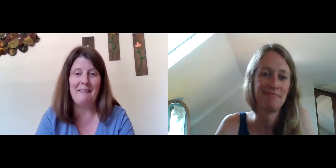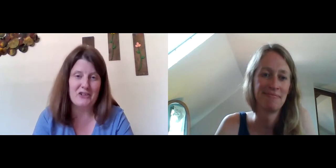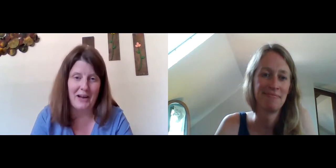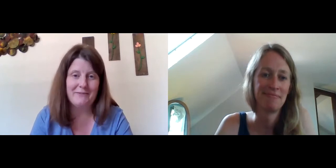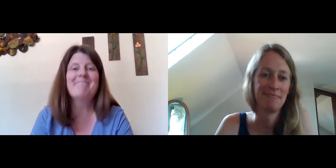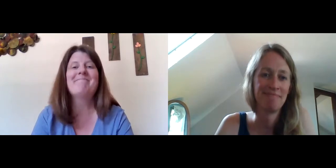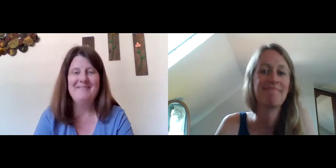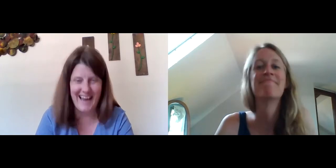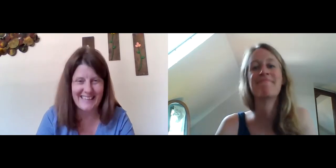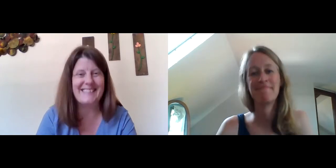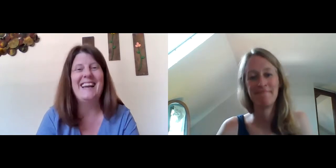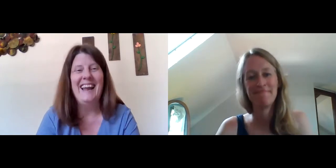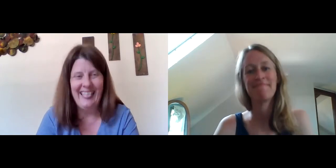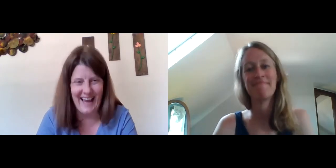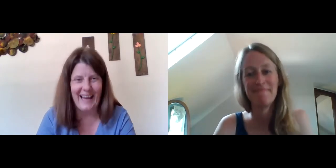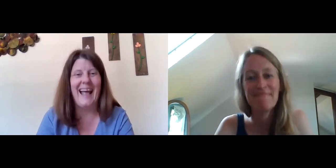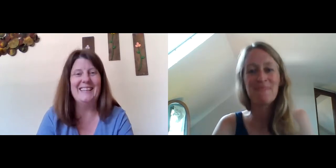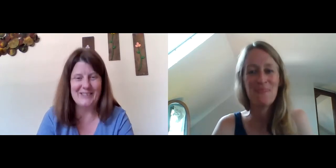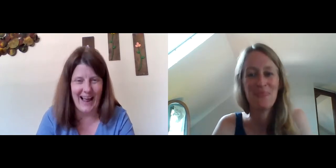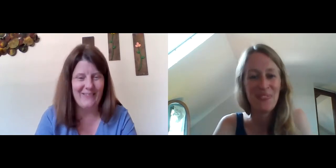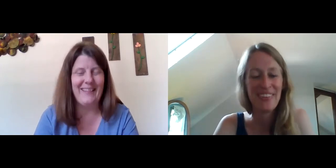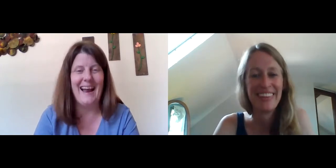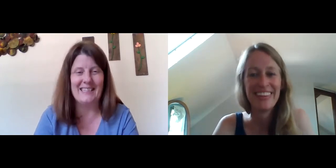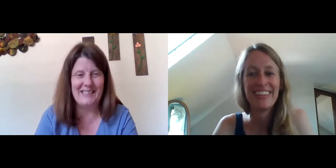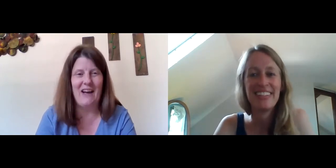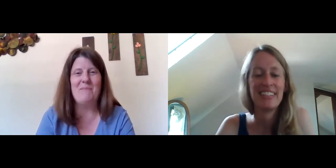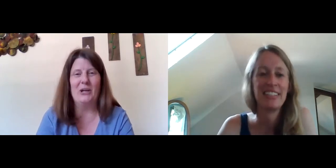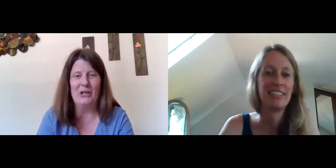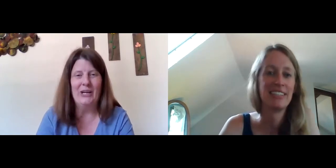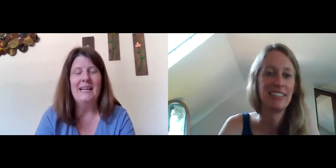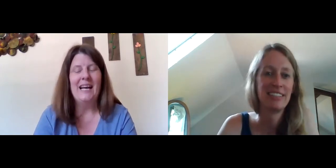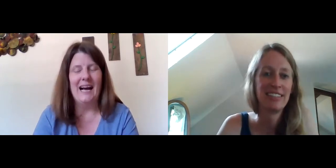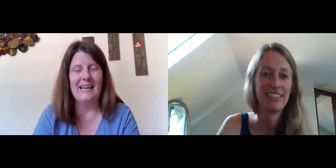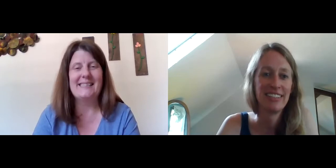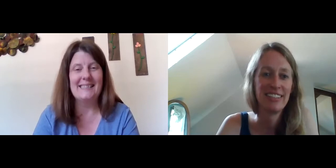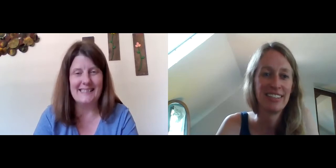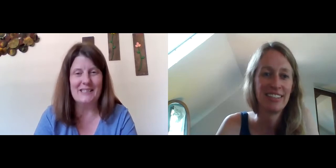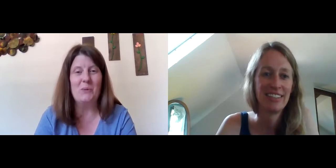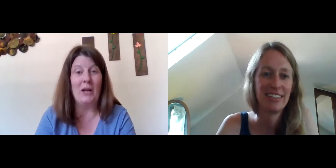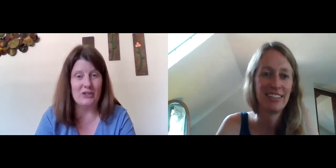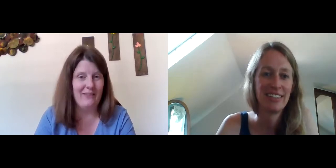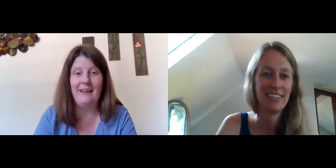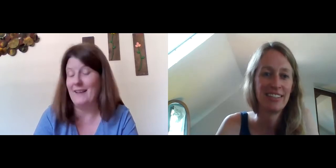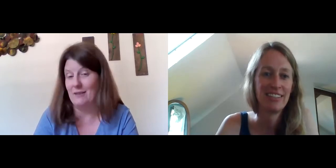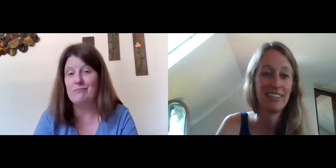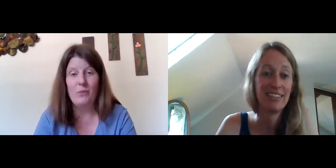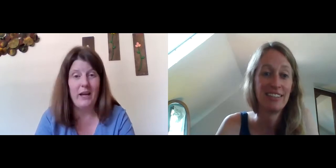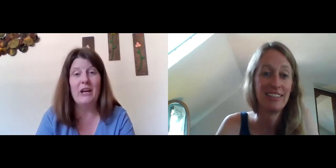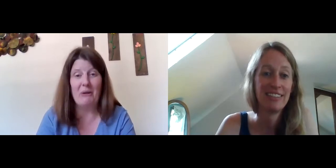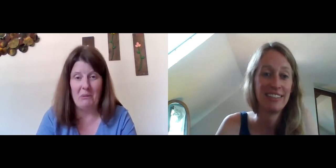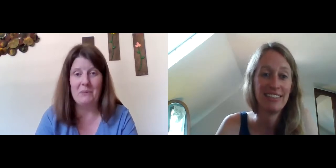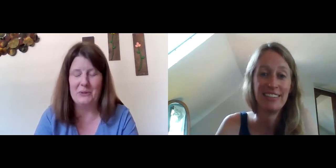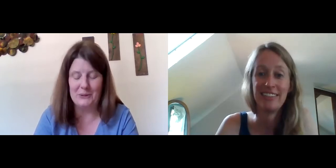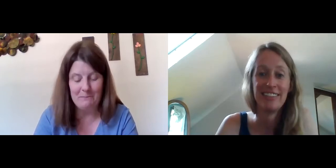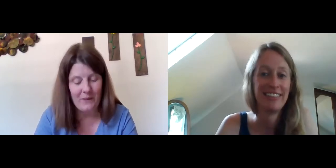me is, can they drive? Yes, they can drive. They actually have better senses when driving than me